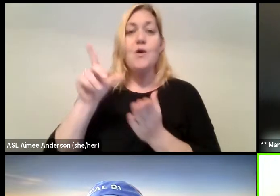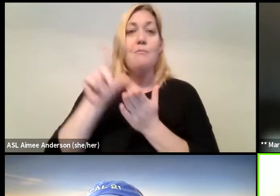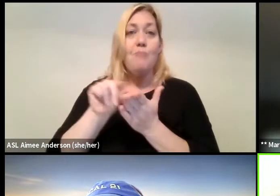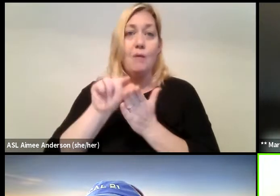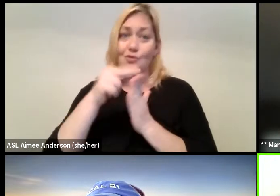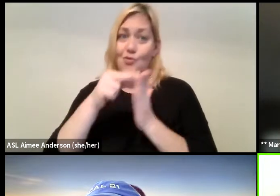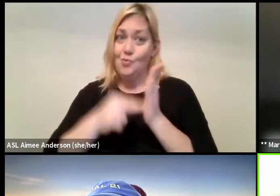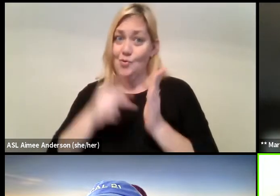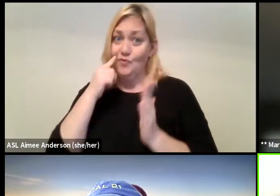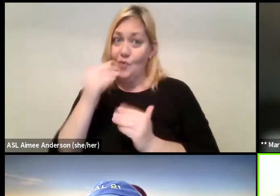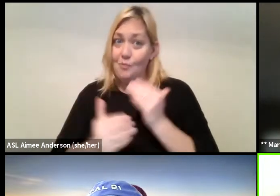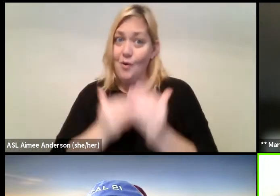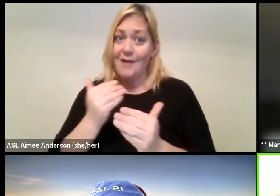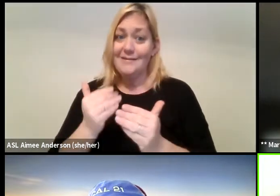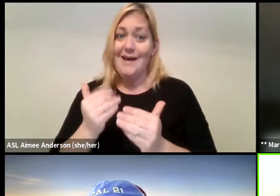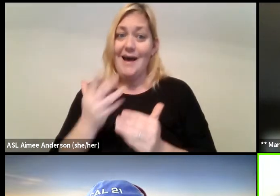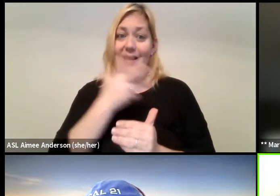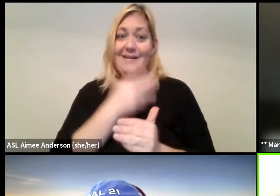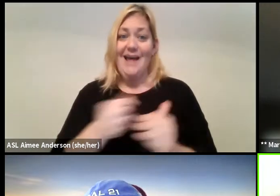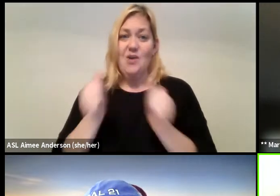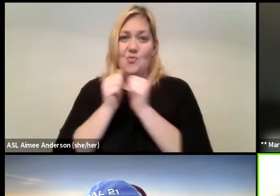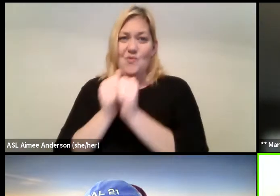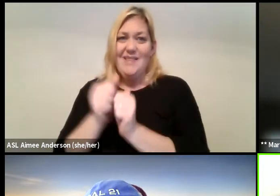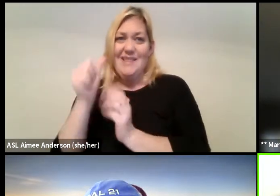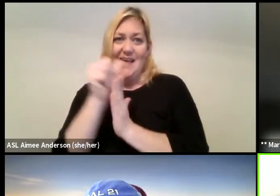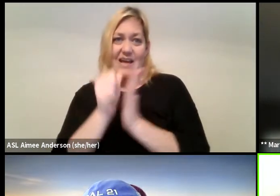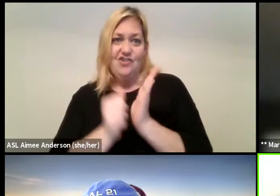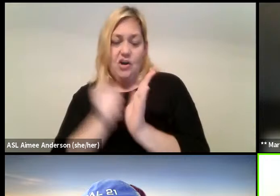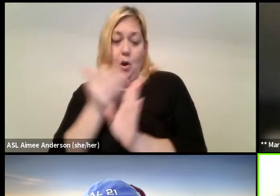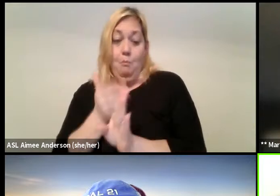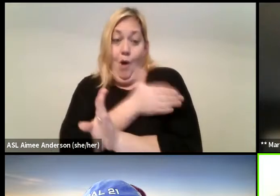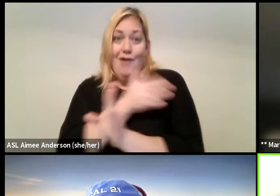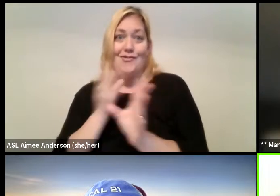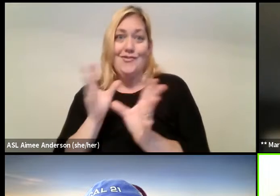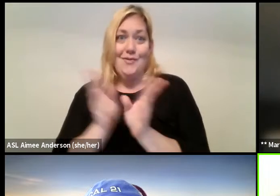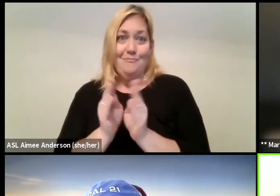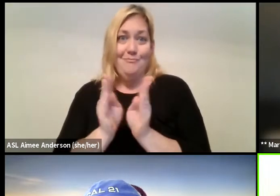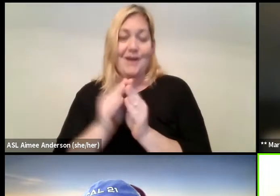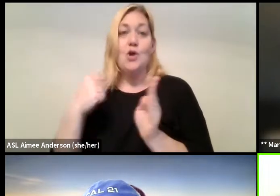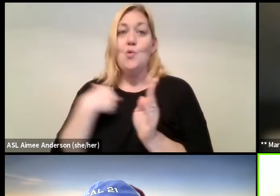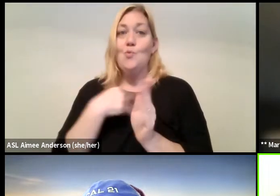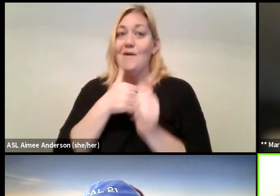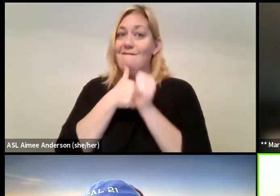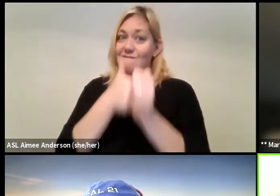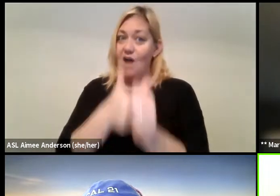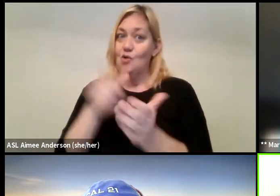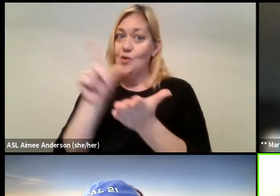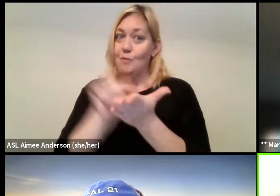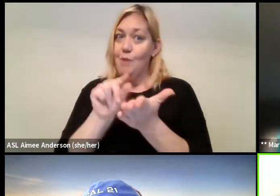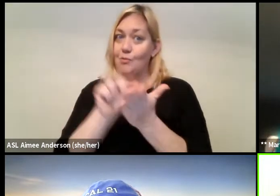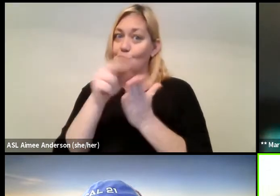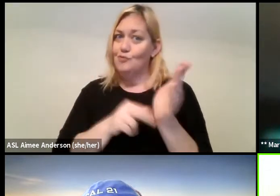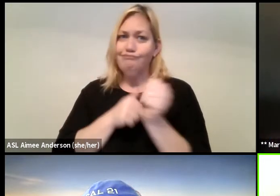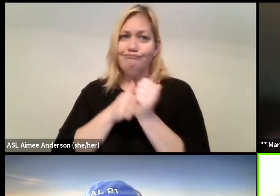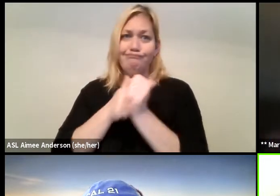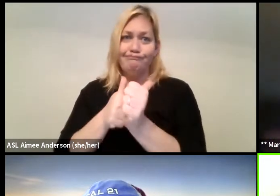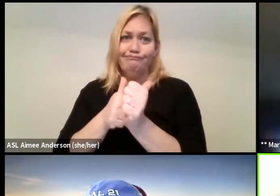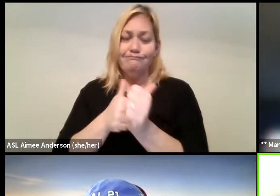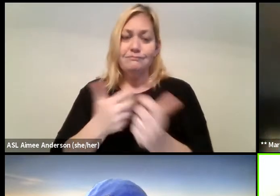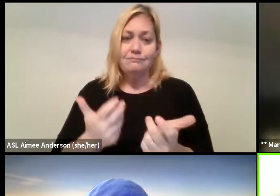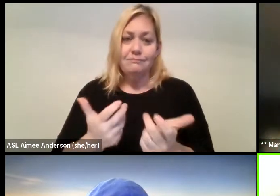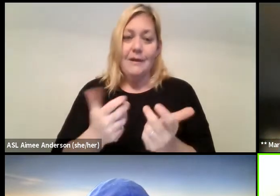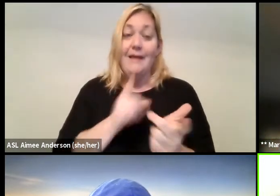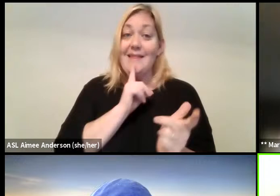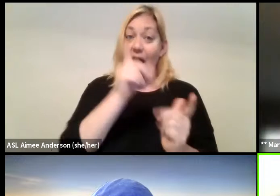the process and the reasoning along with the agenda prior to the meeting, and we did follow those published rules. The